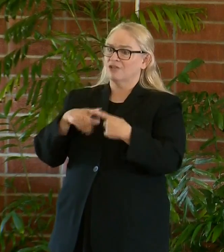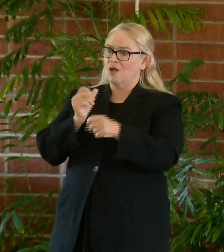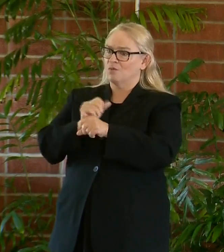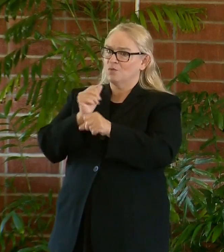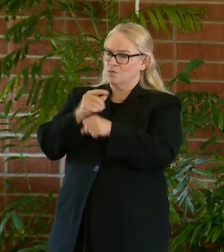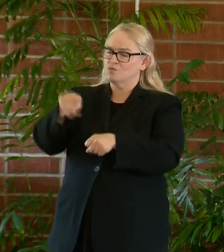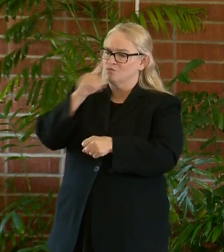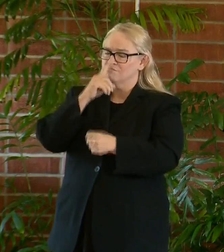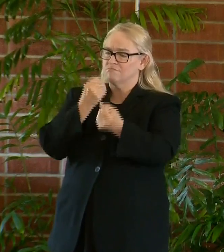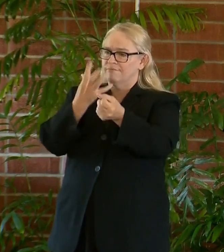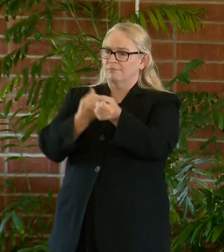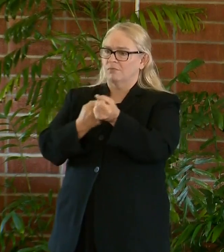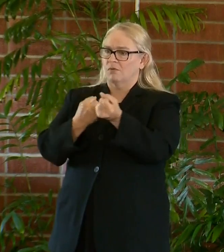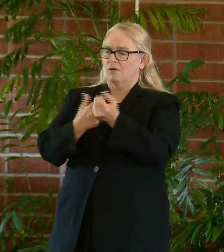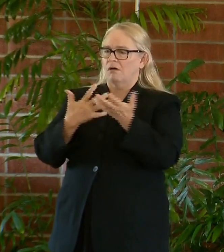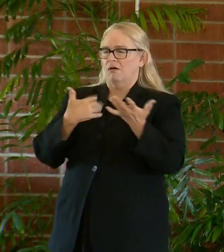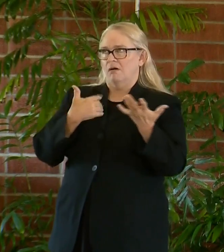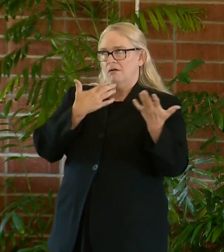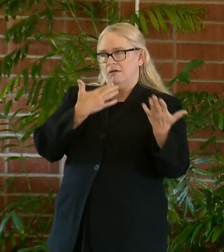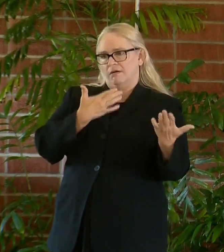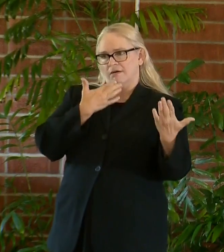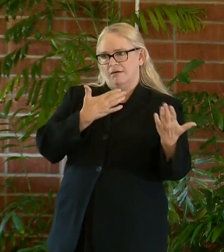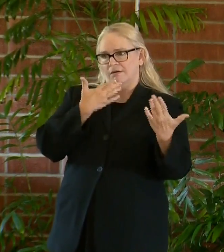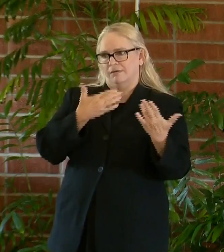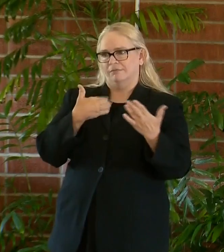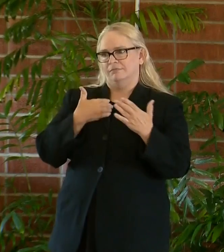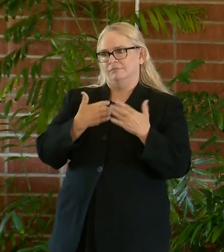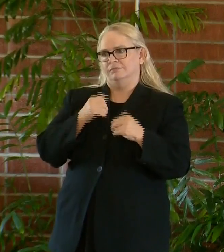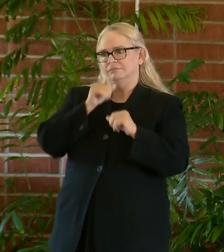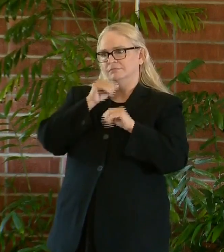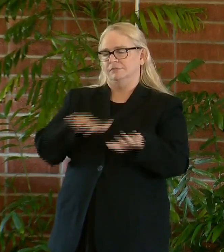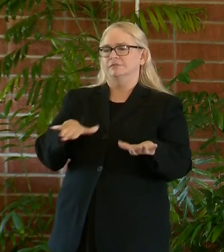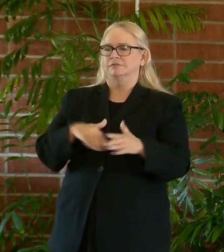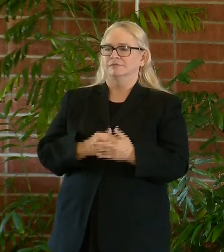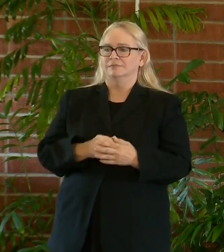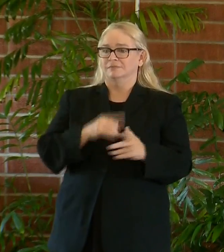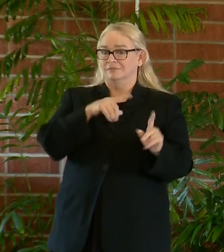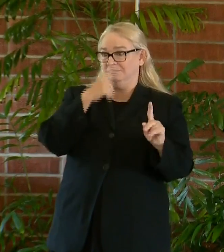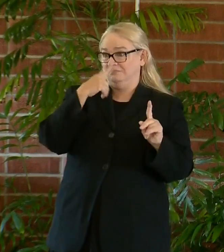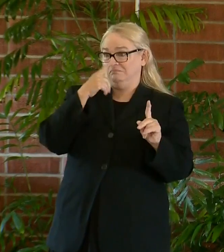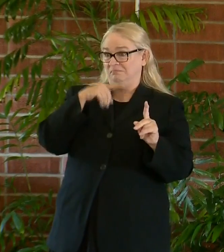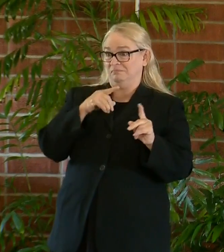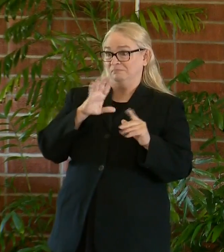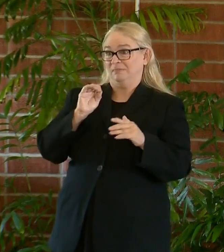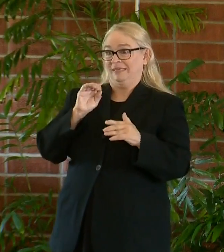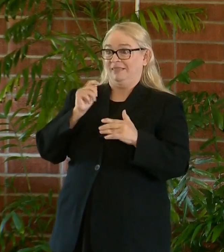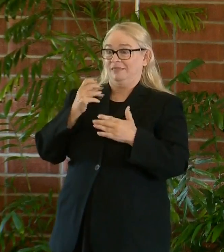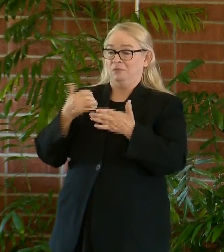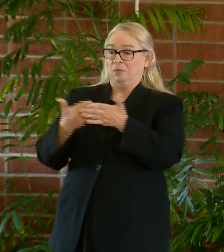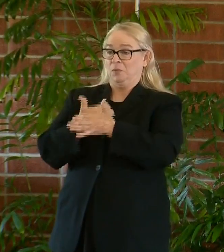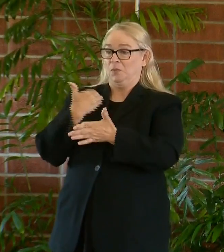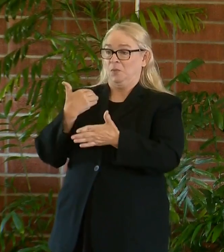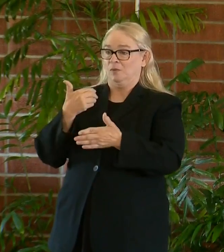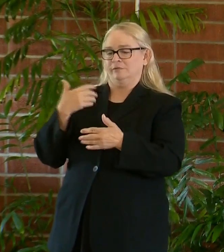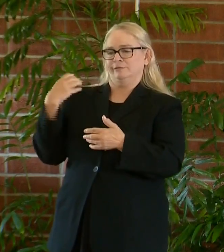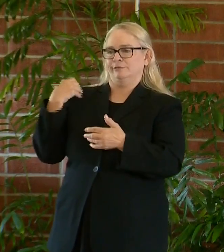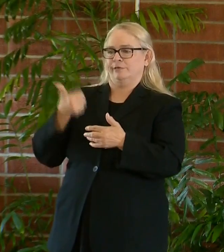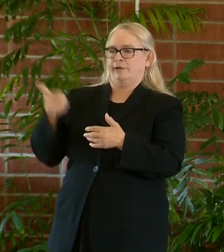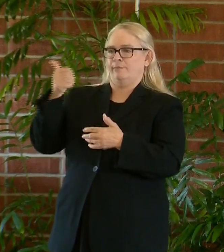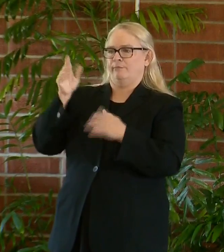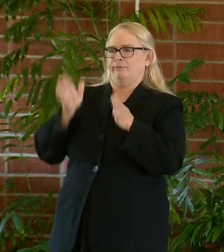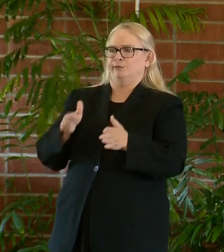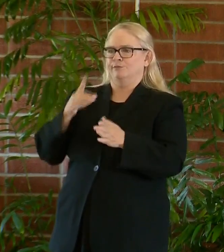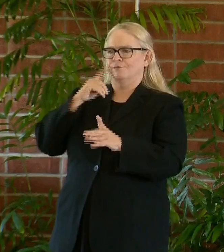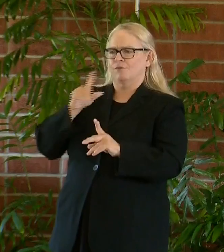COVID. I recently asked him, and he agreed, to be one of the new 2 co-chairs of our revitalized